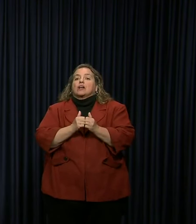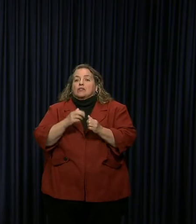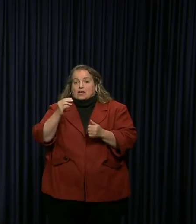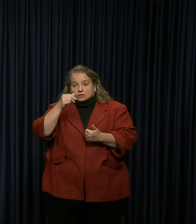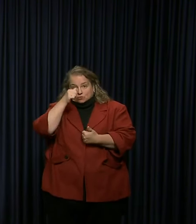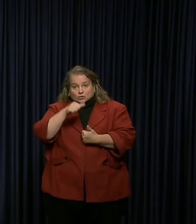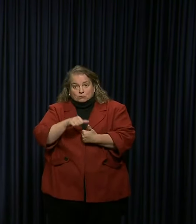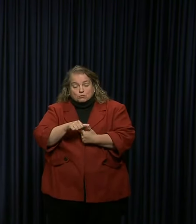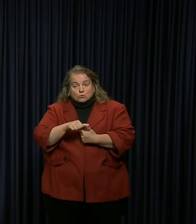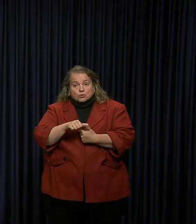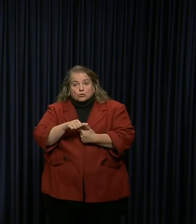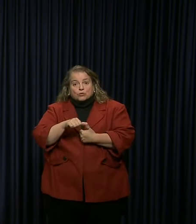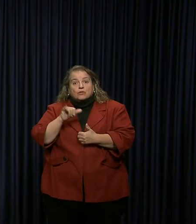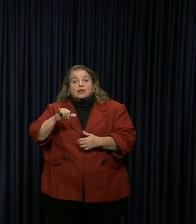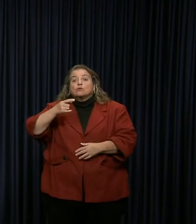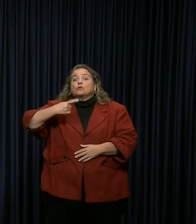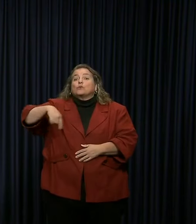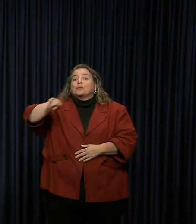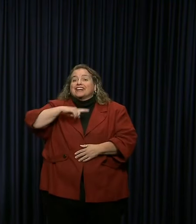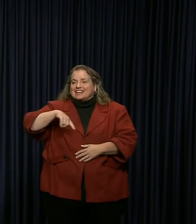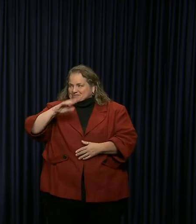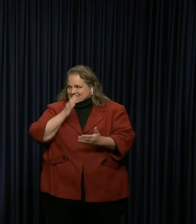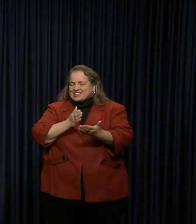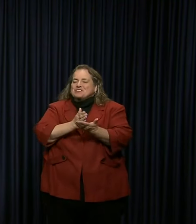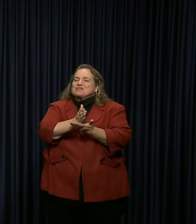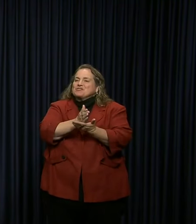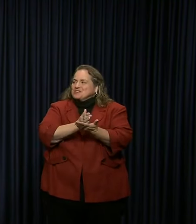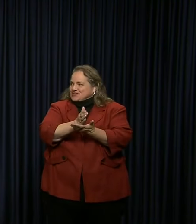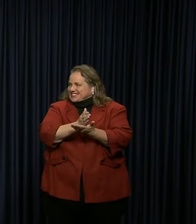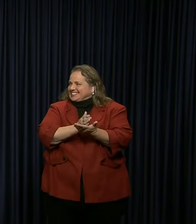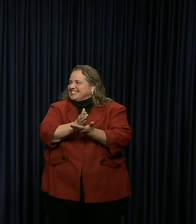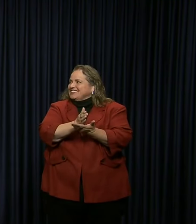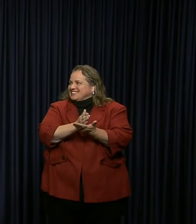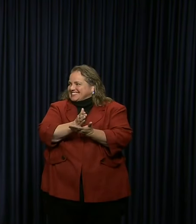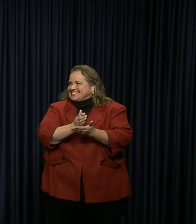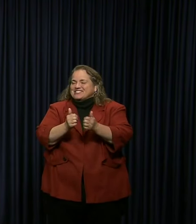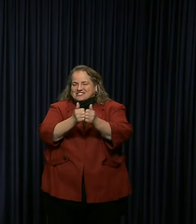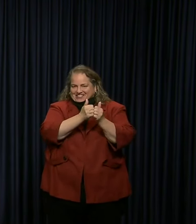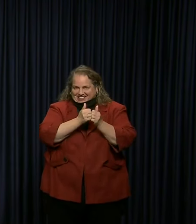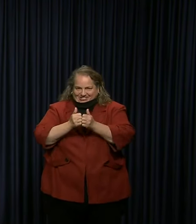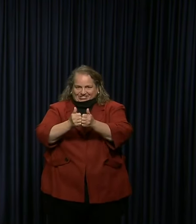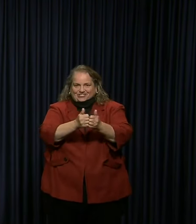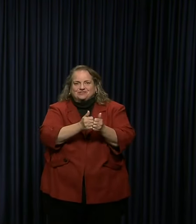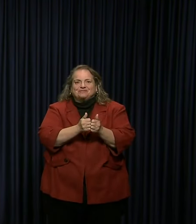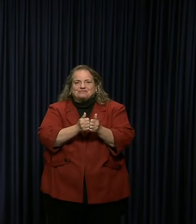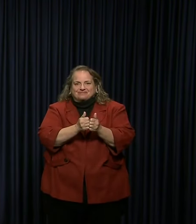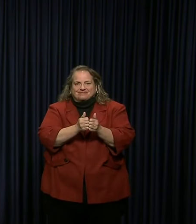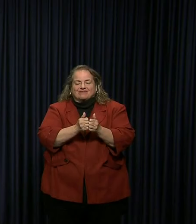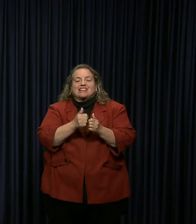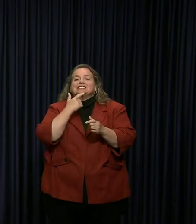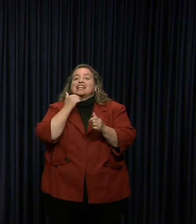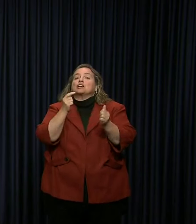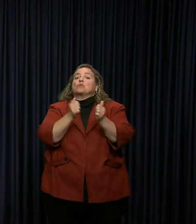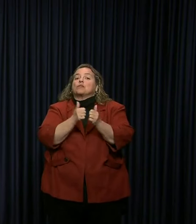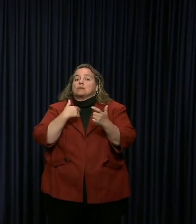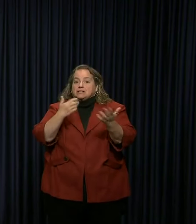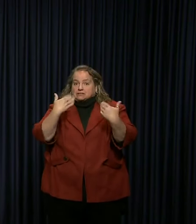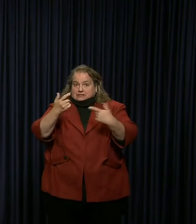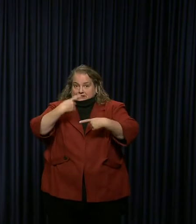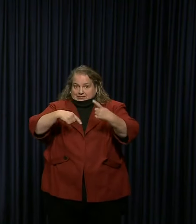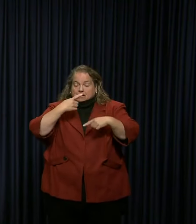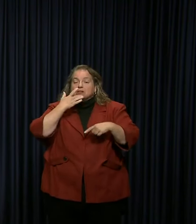remember that we will get through this. We will get through this together. Say it with me